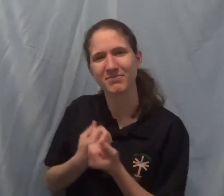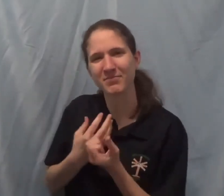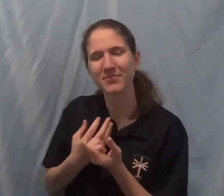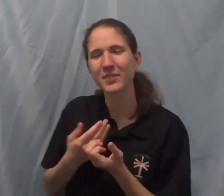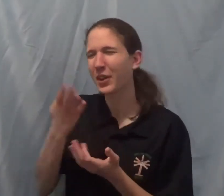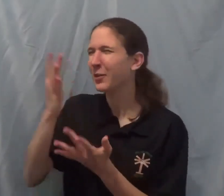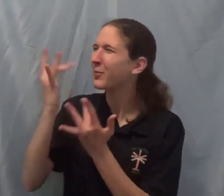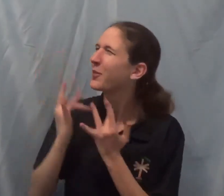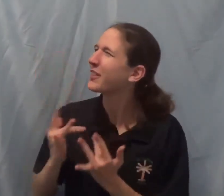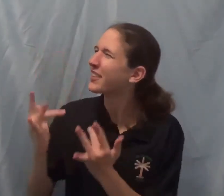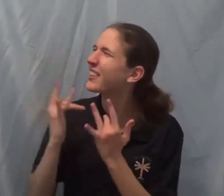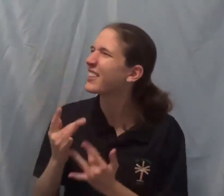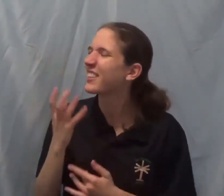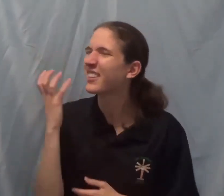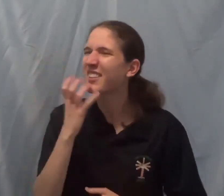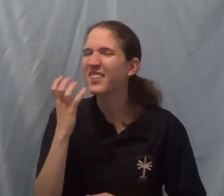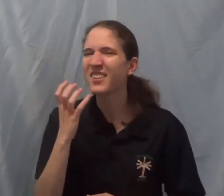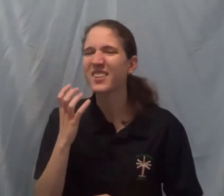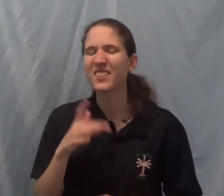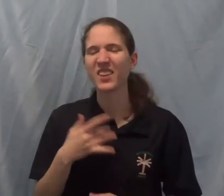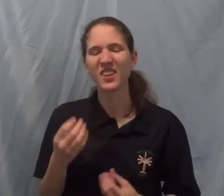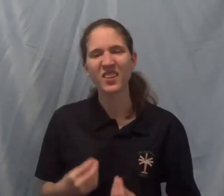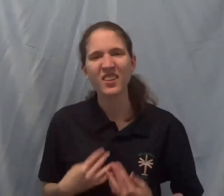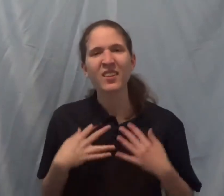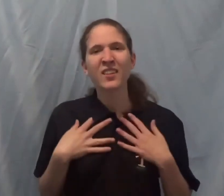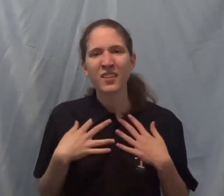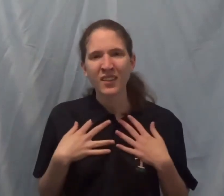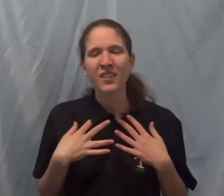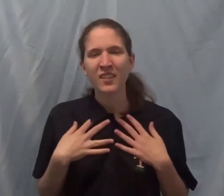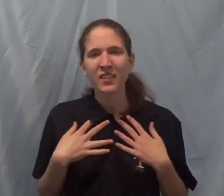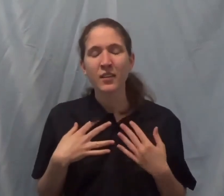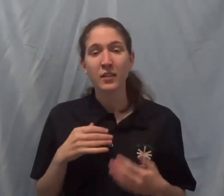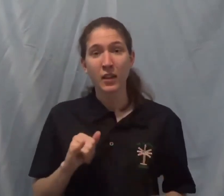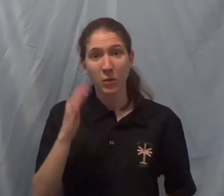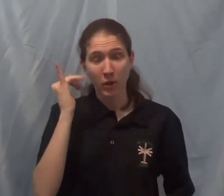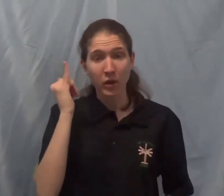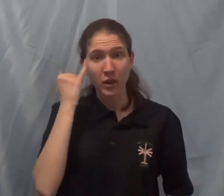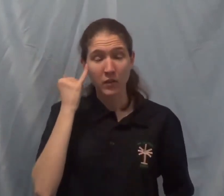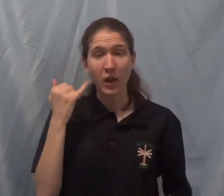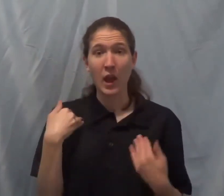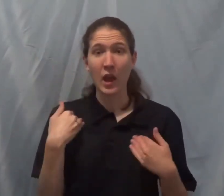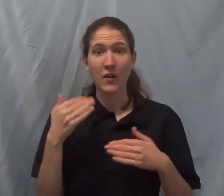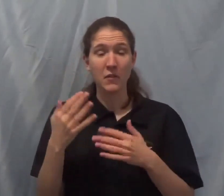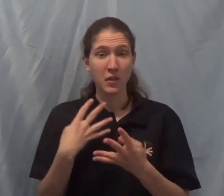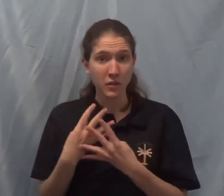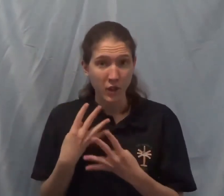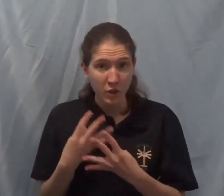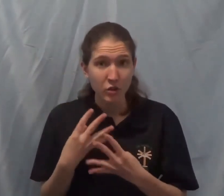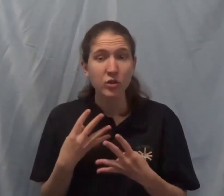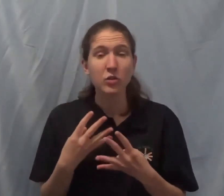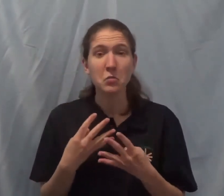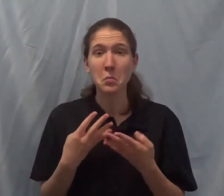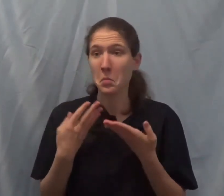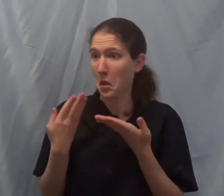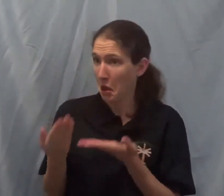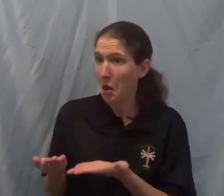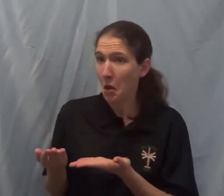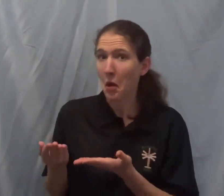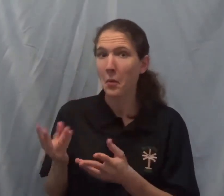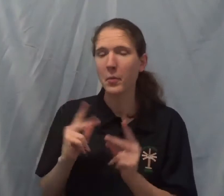renewal. And that's why when it's offered and when it's cultivated, you're there. There's long lines. It's